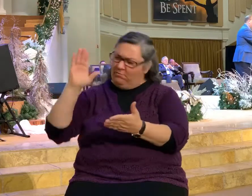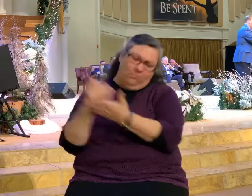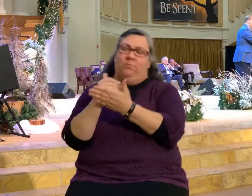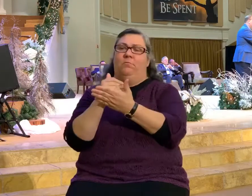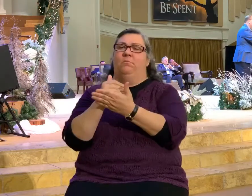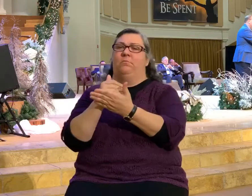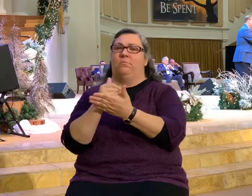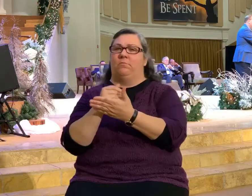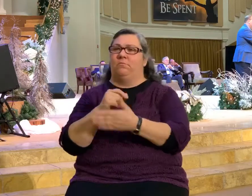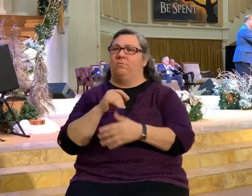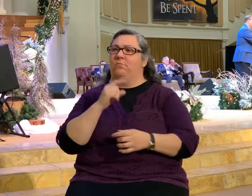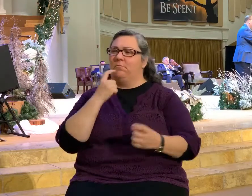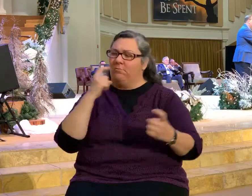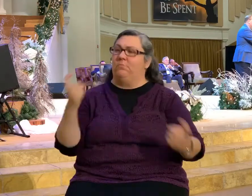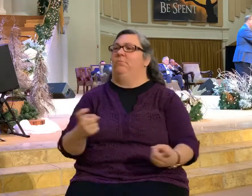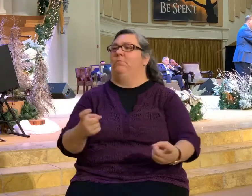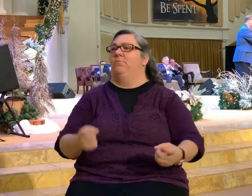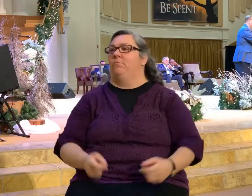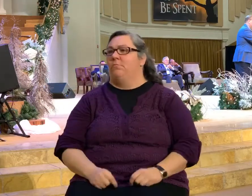immoral.